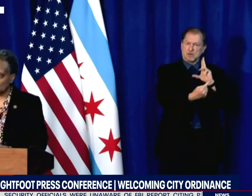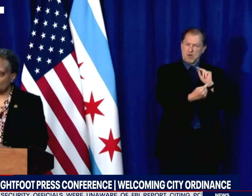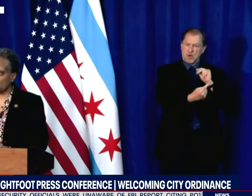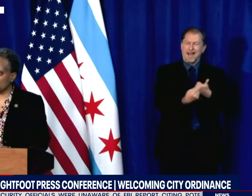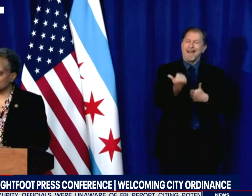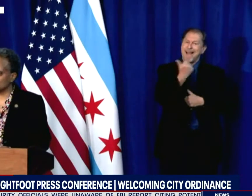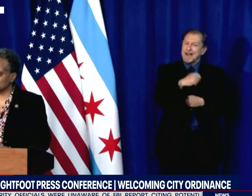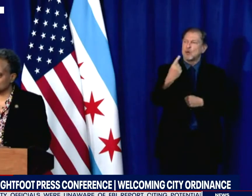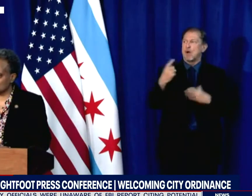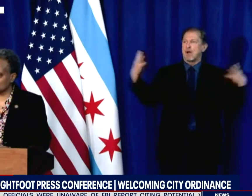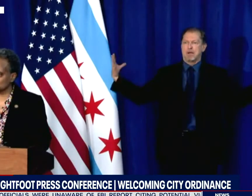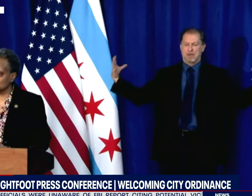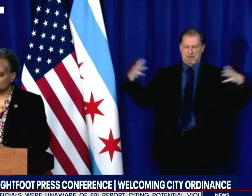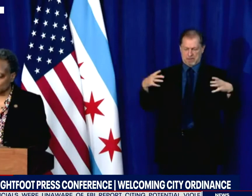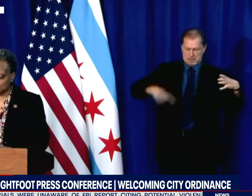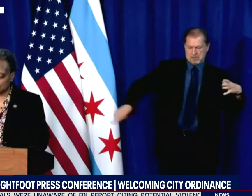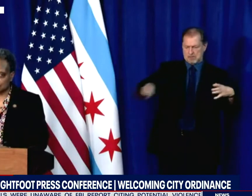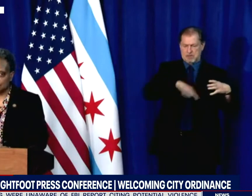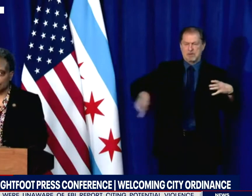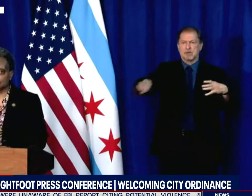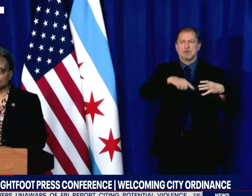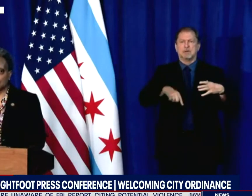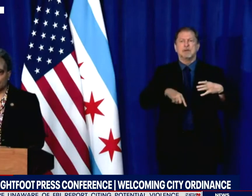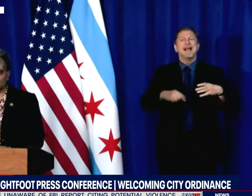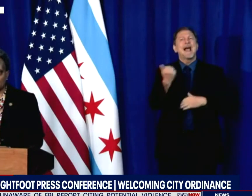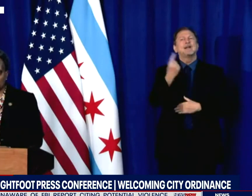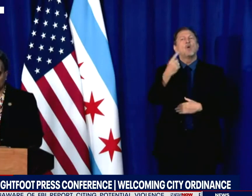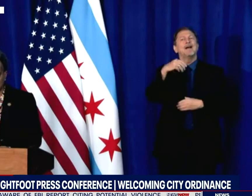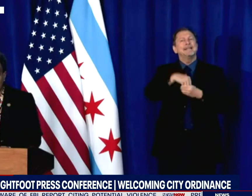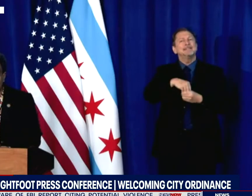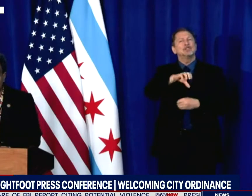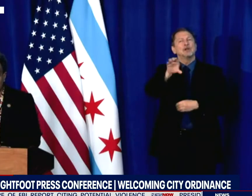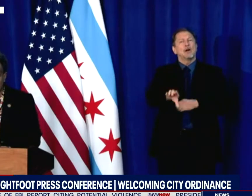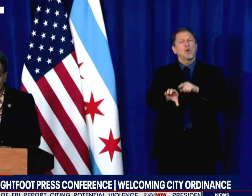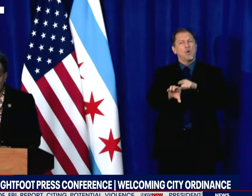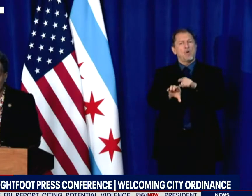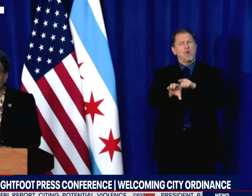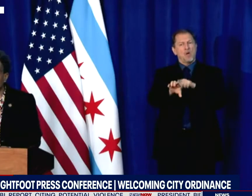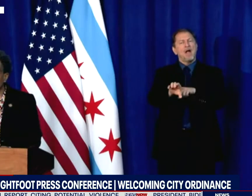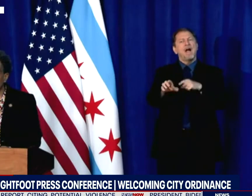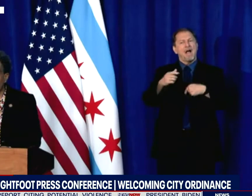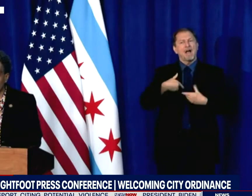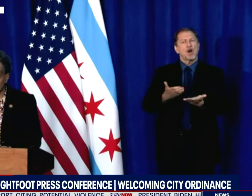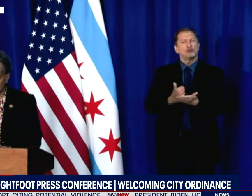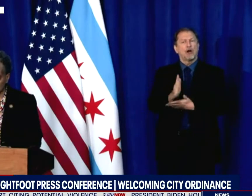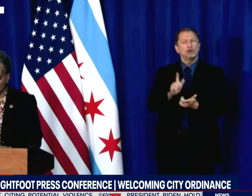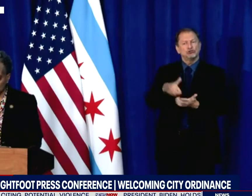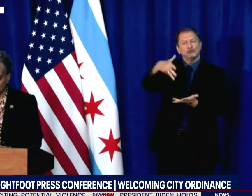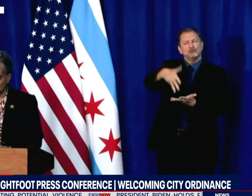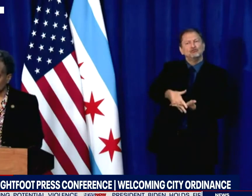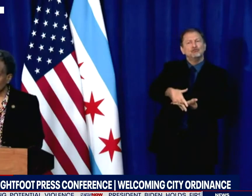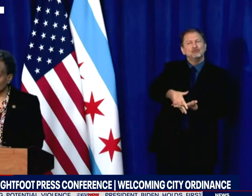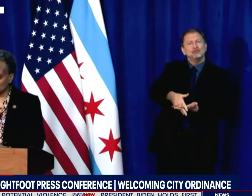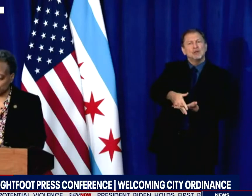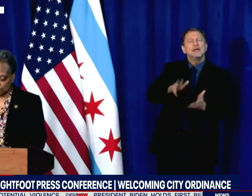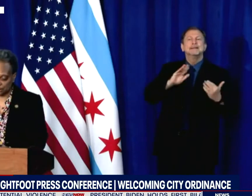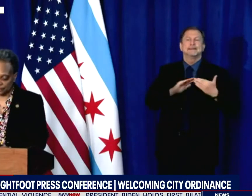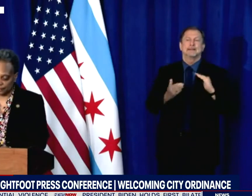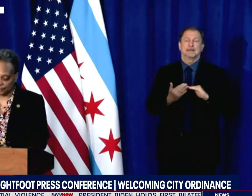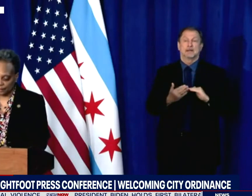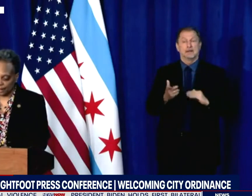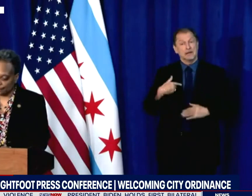integrating all of Chicago's residents into the life of the city. And I'm deeply proud to share this moment with